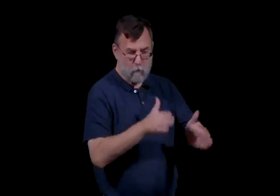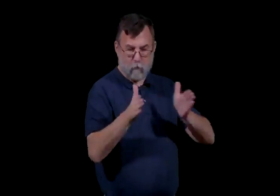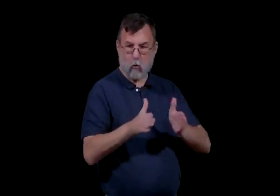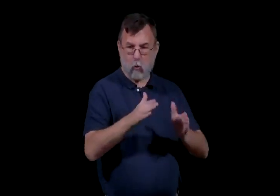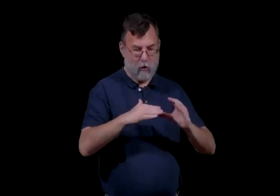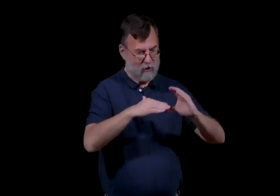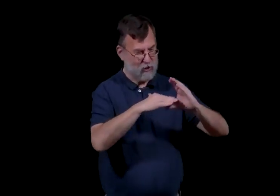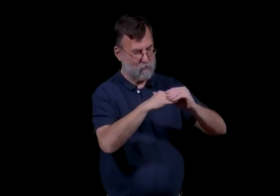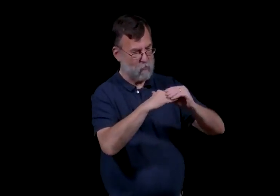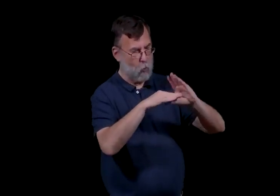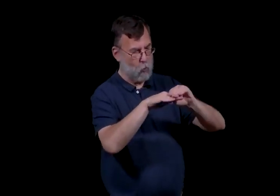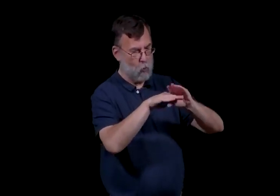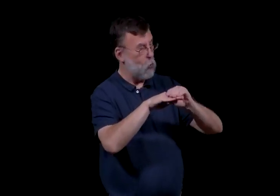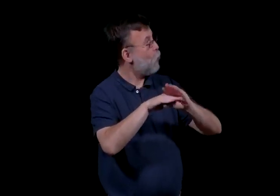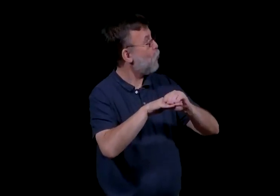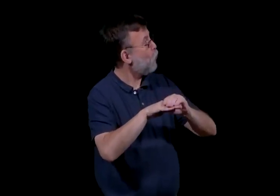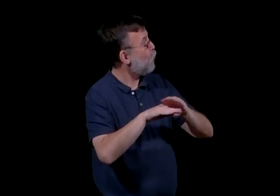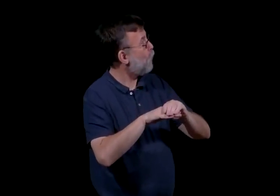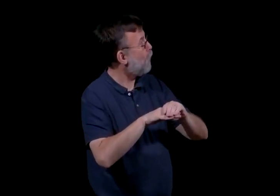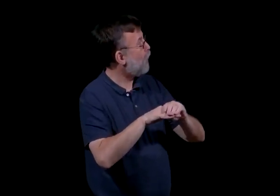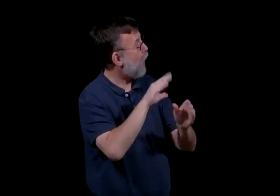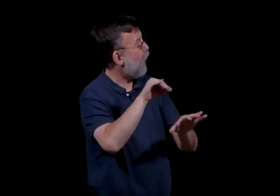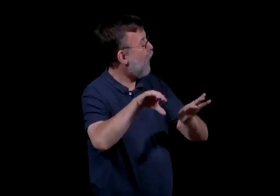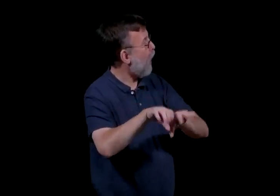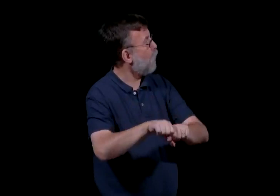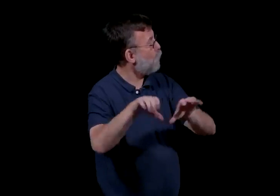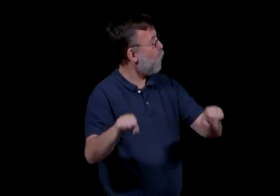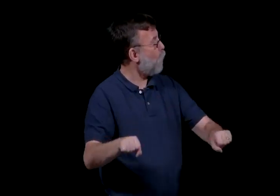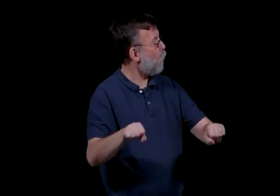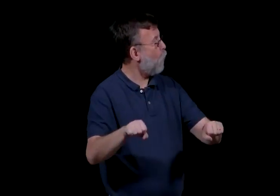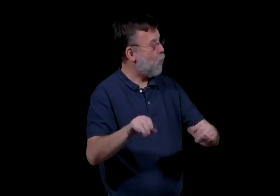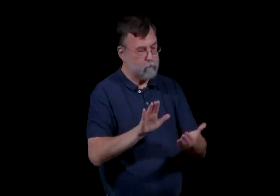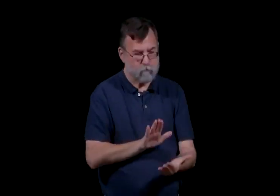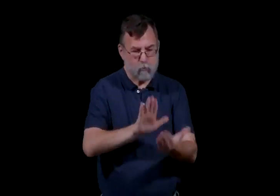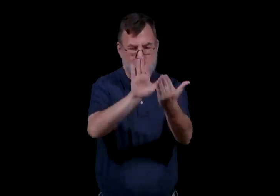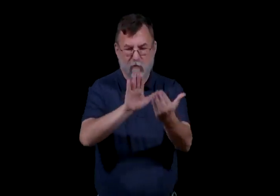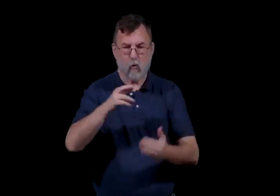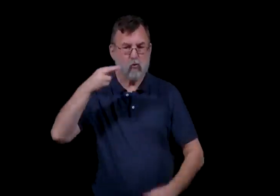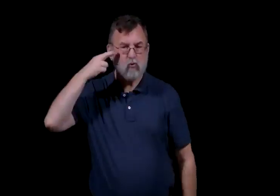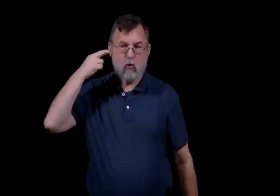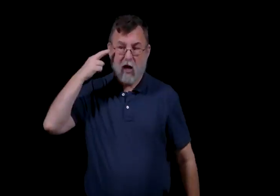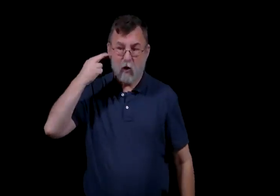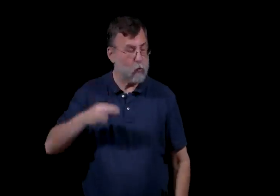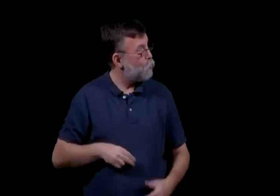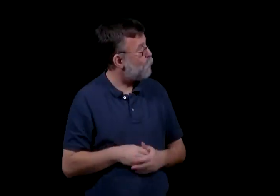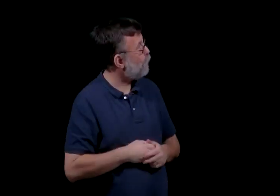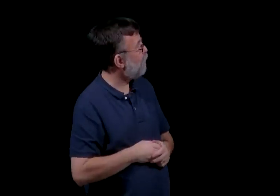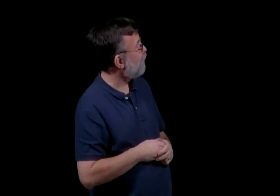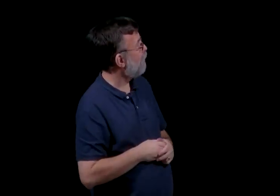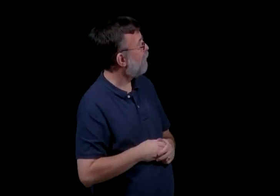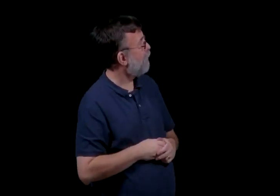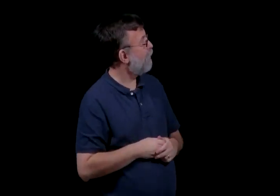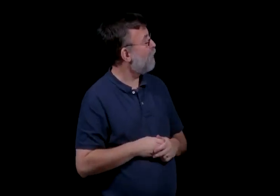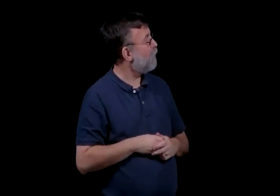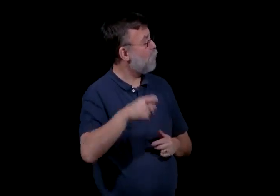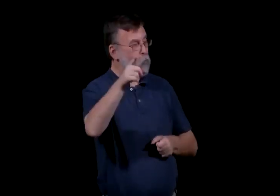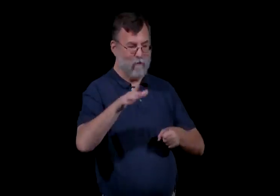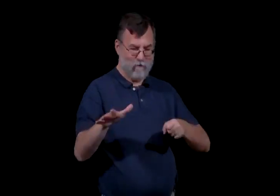You prepare s'mores and hot dogs in the presence of